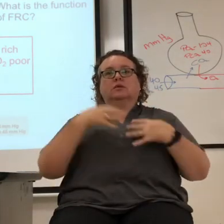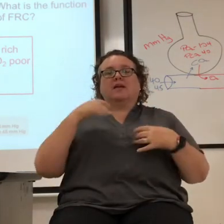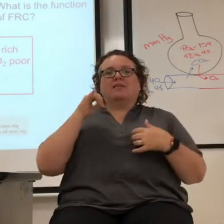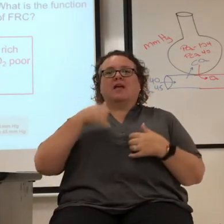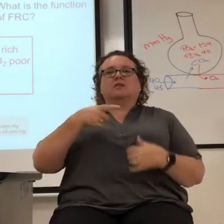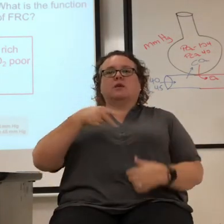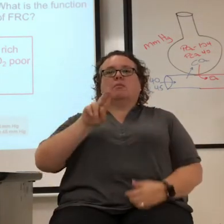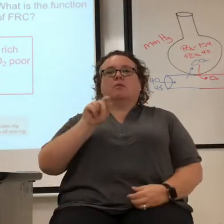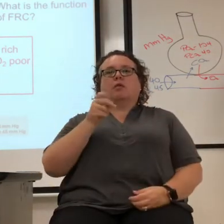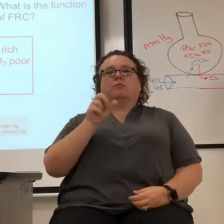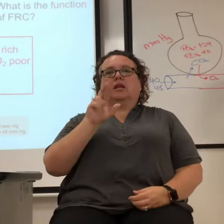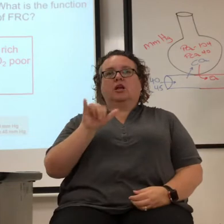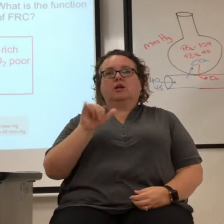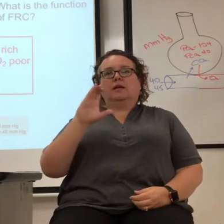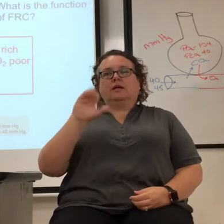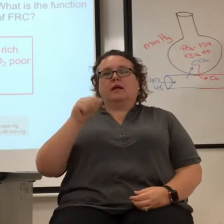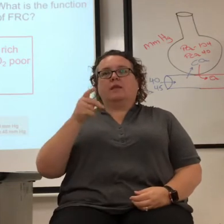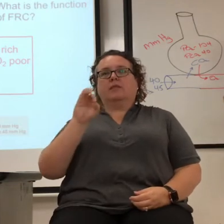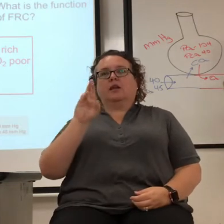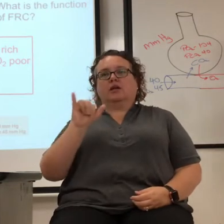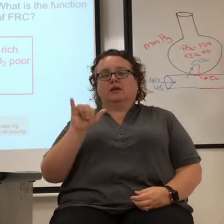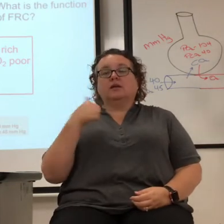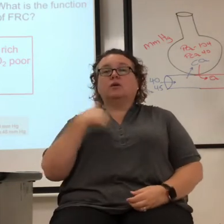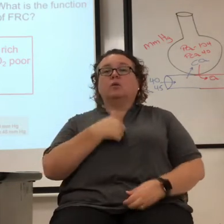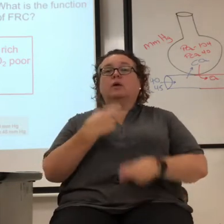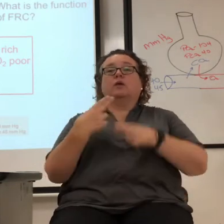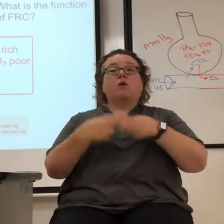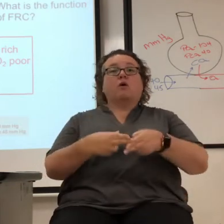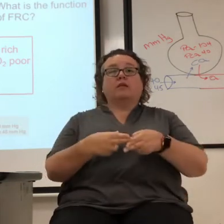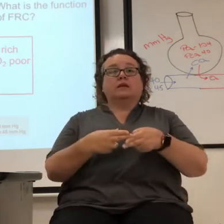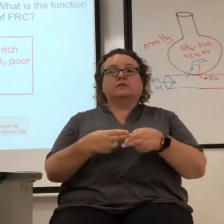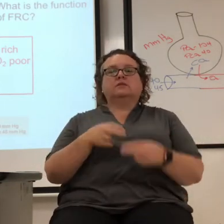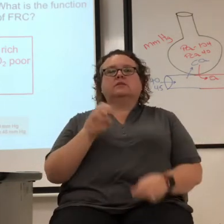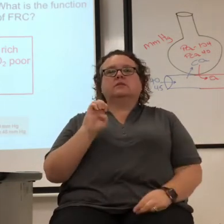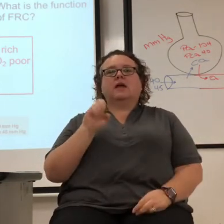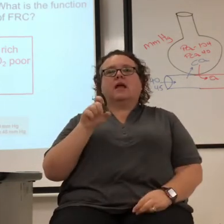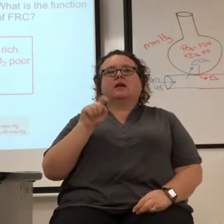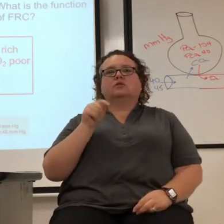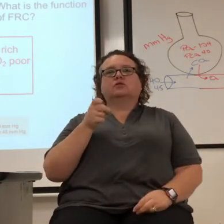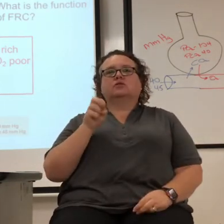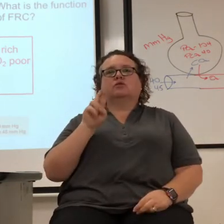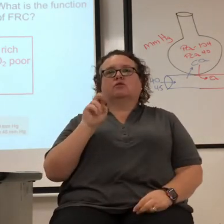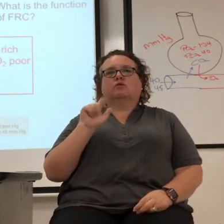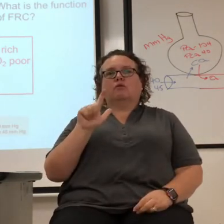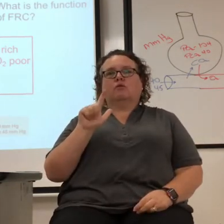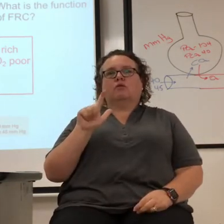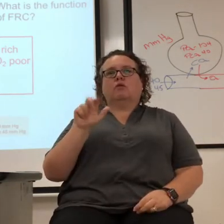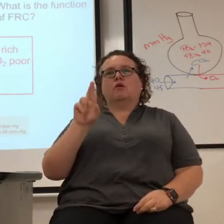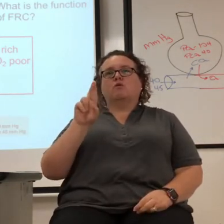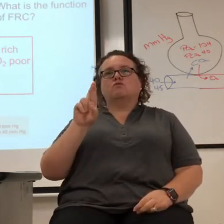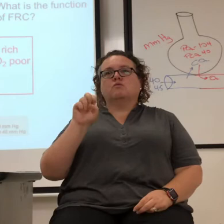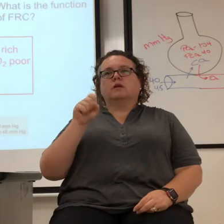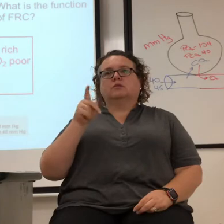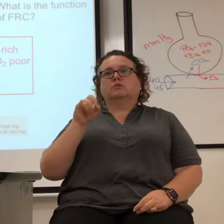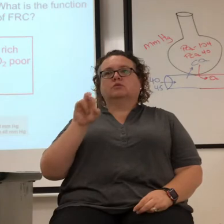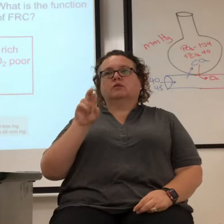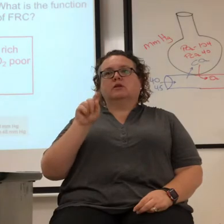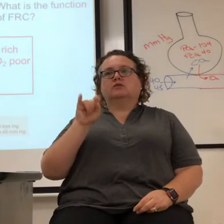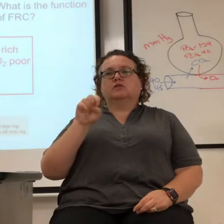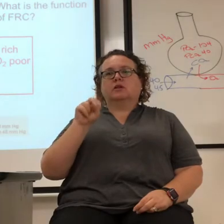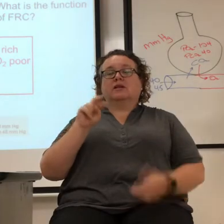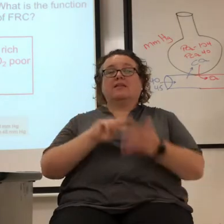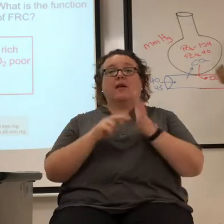pulmonary capillary. We call this external respiration. That is gas exchange at the lung.